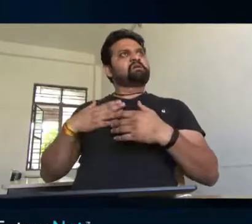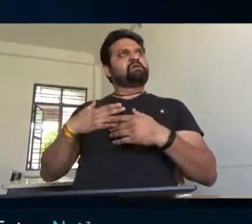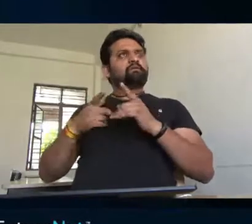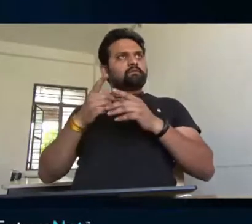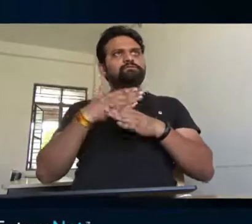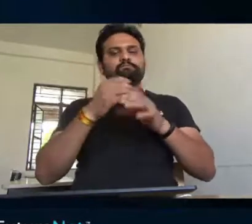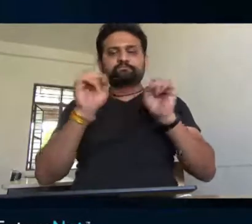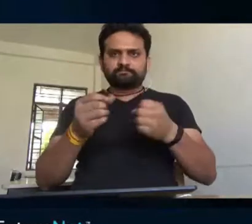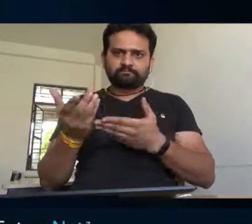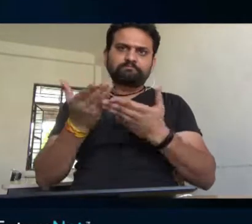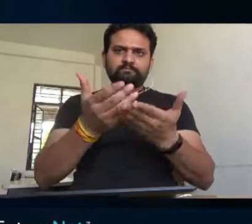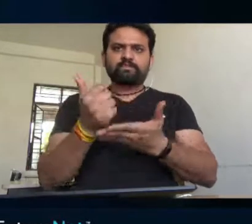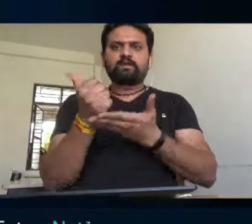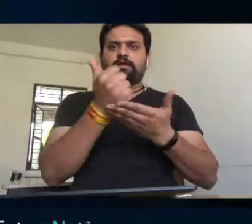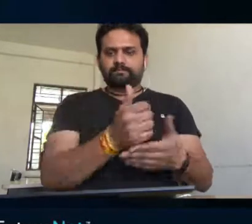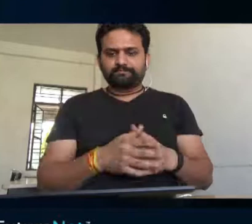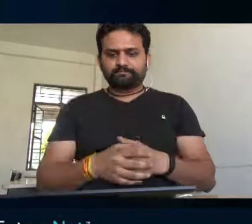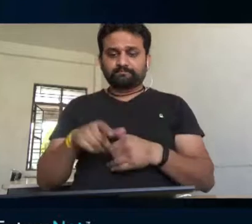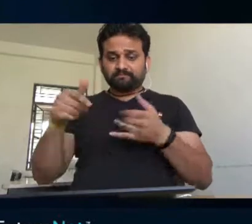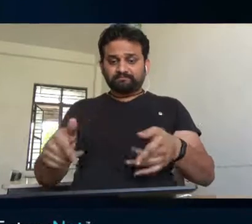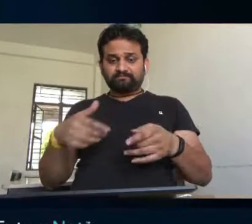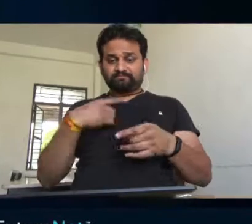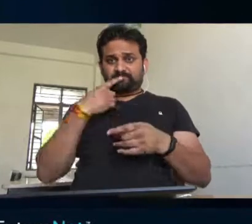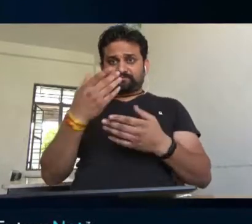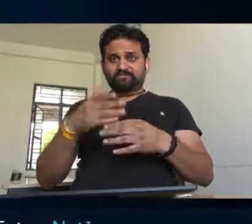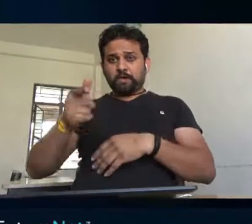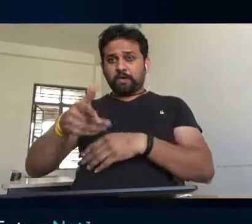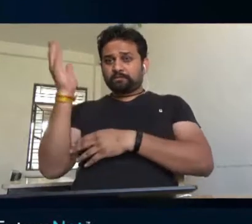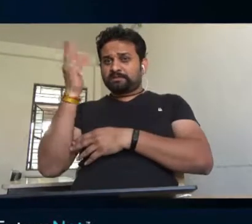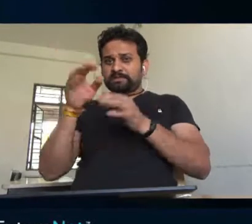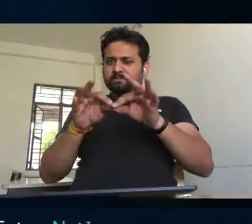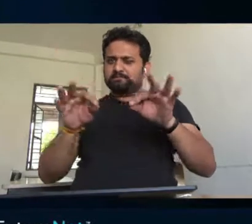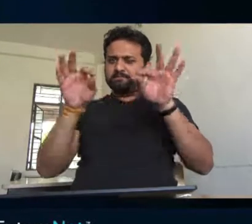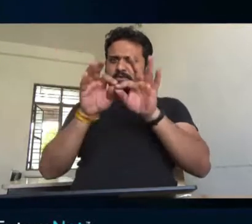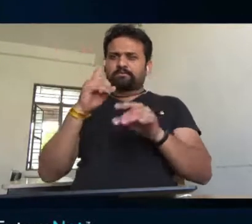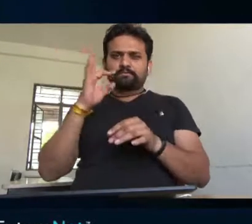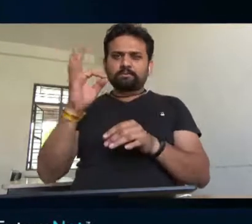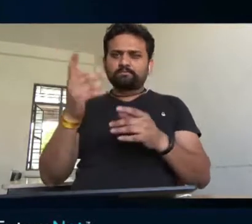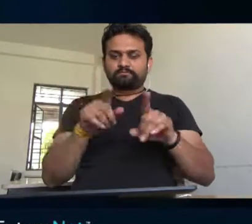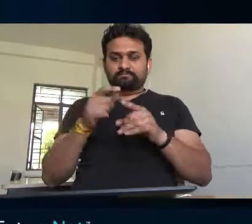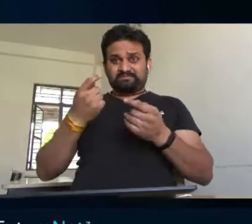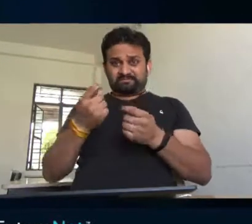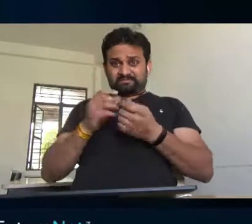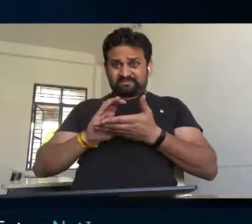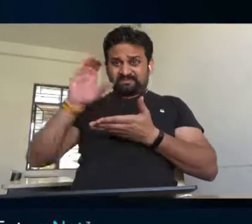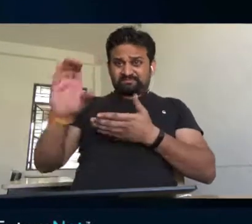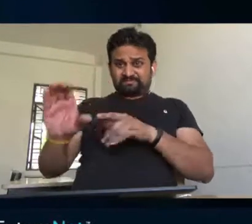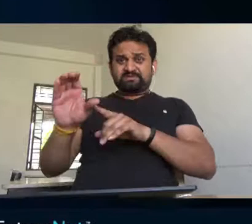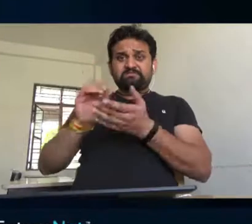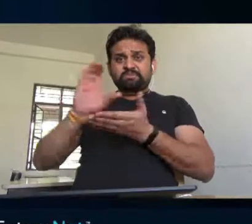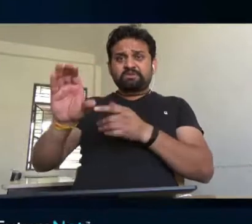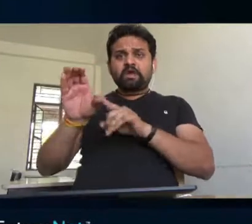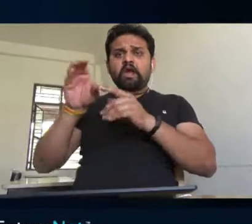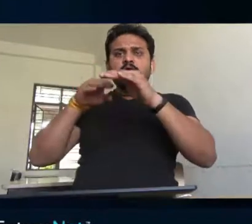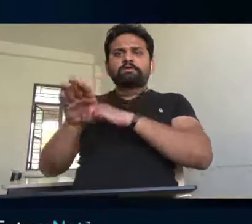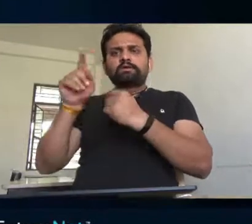information for you. I wouldn't share this information, for example, for a presentation when I want to sponsor somebody for the